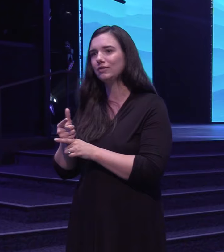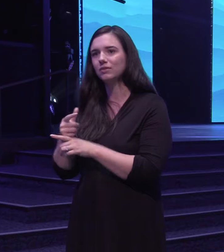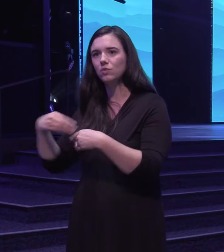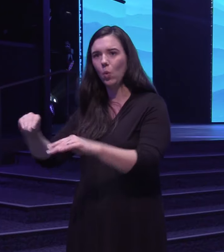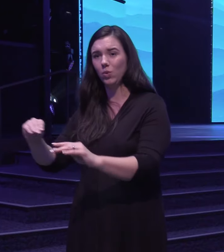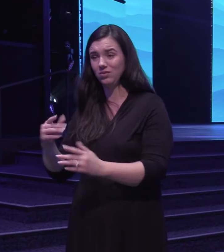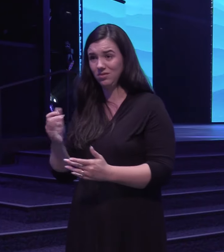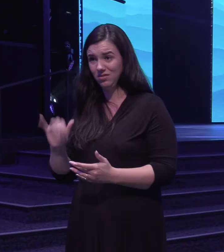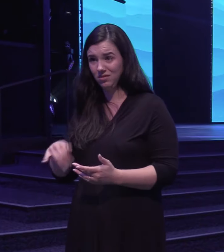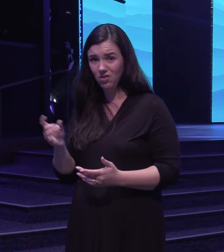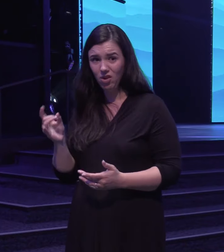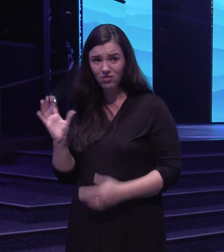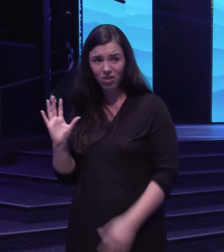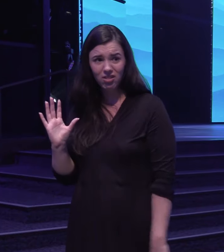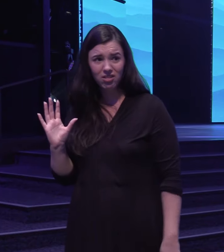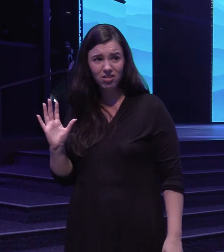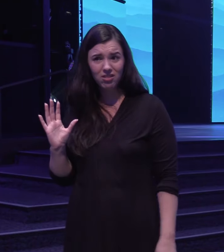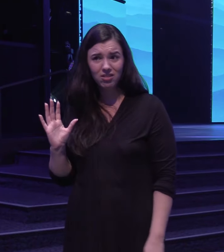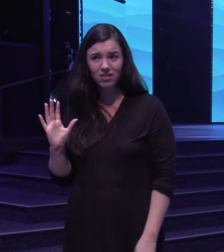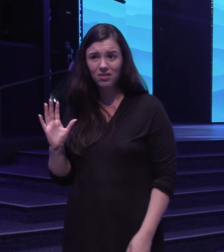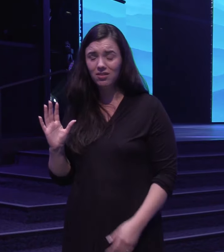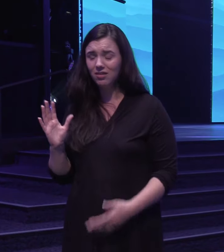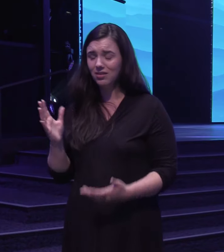mean, that's a real bummer.